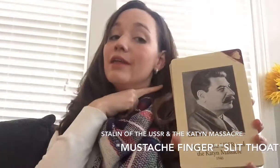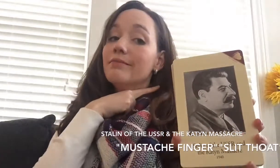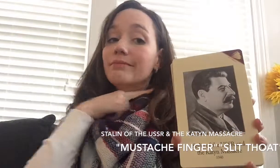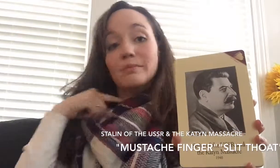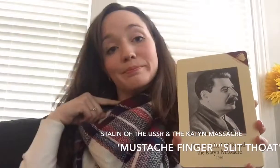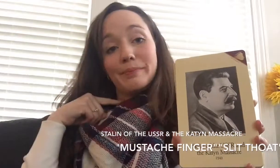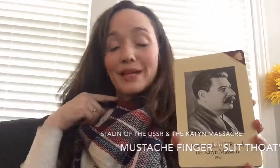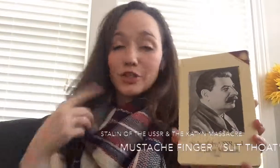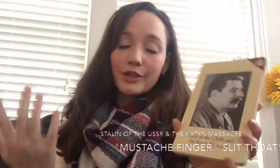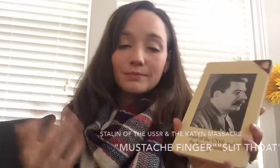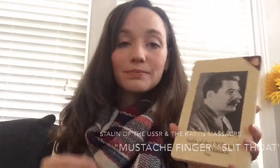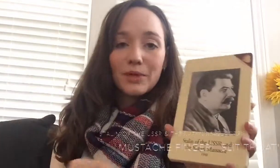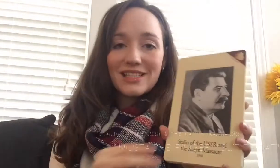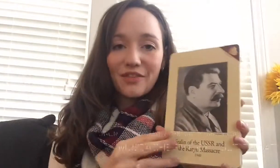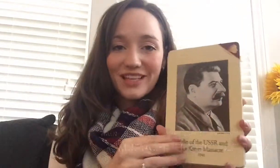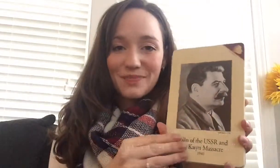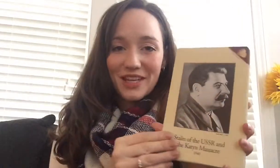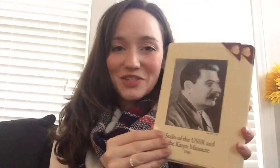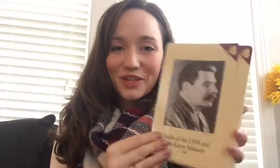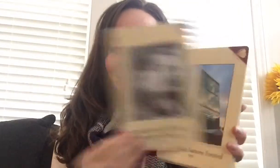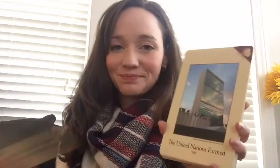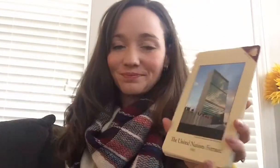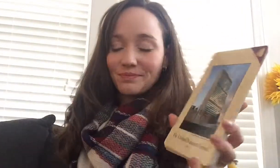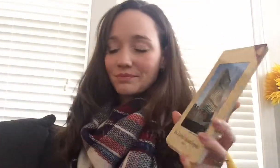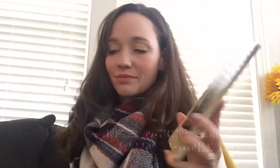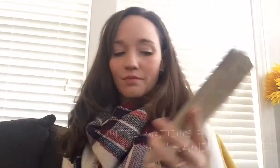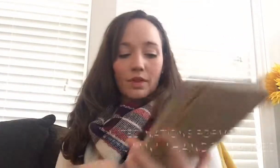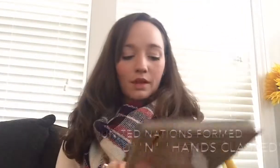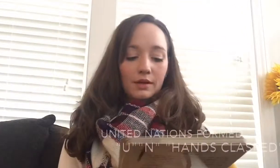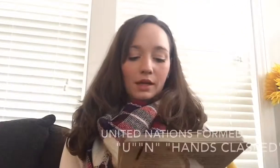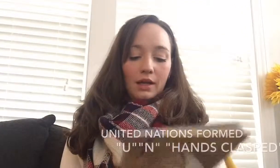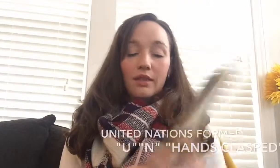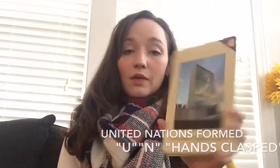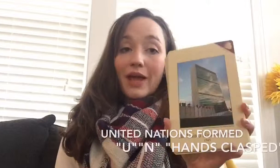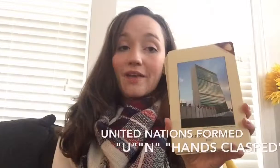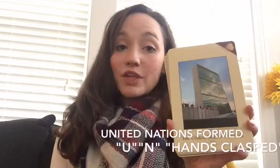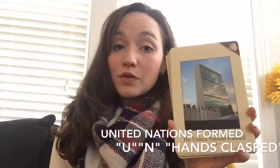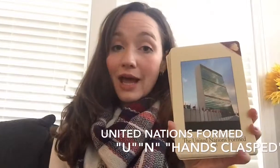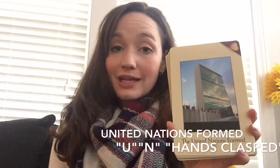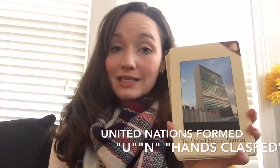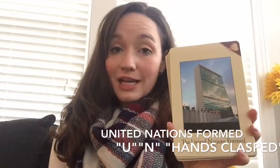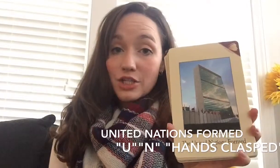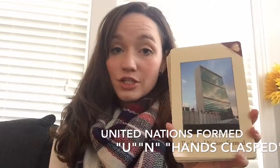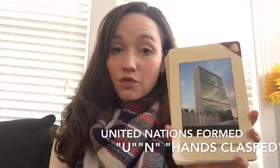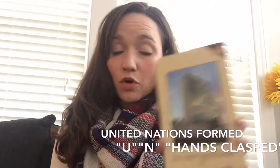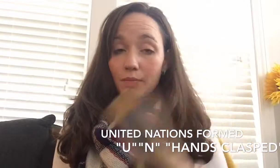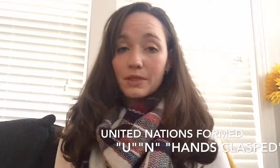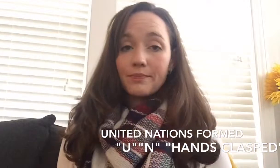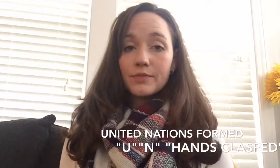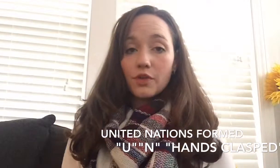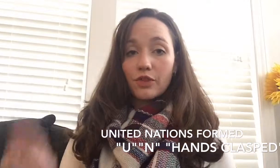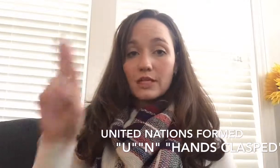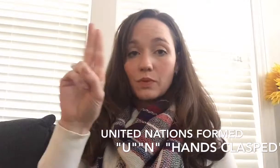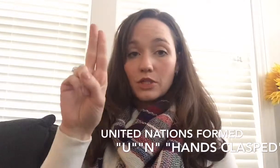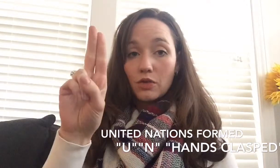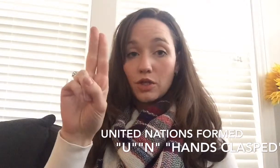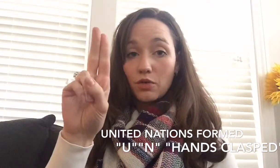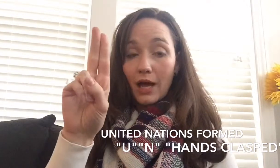then massacre, pretty self-explanatory. Then we have the United Nations formed. So for this we do